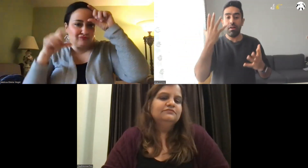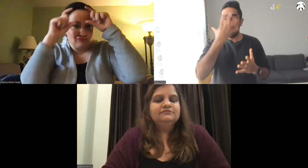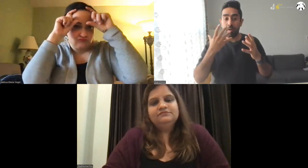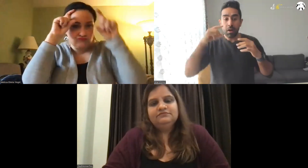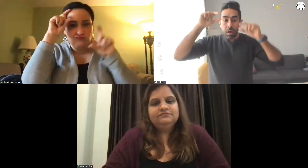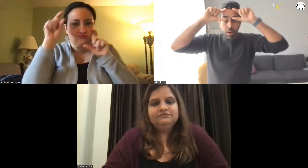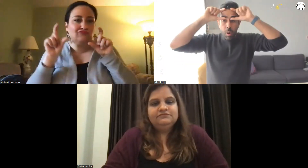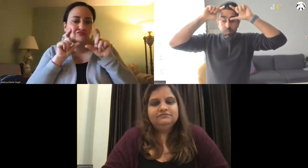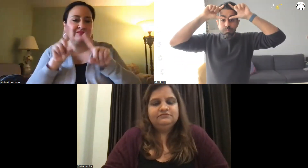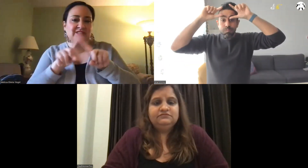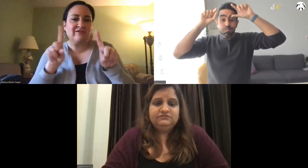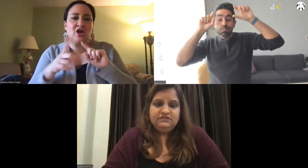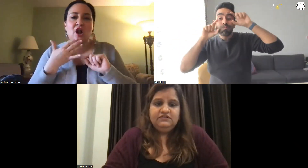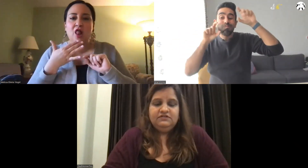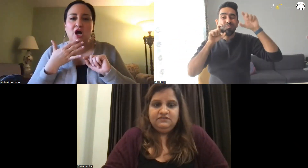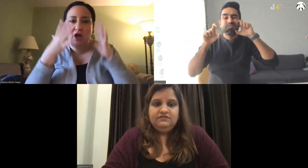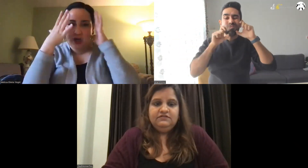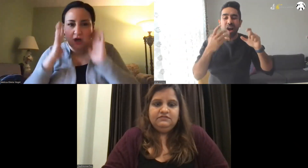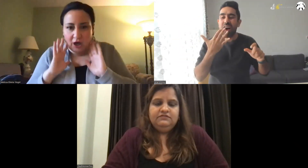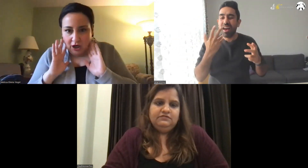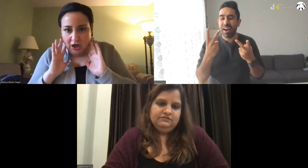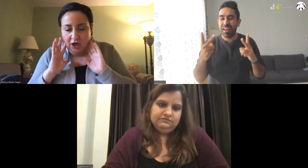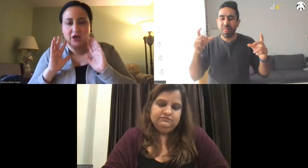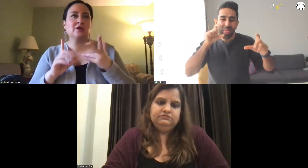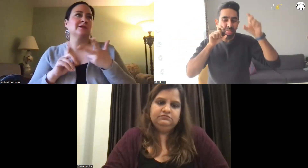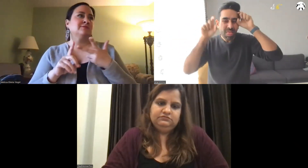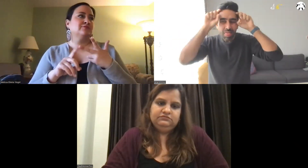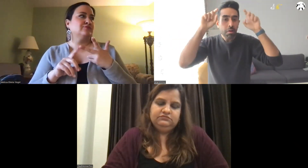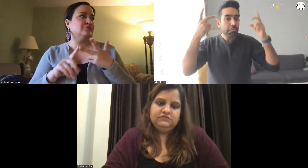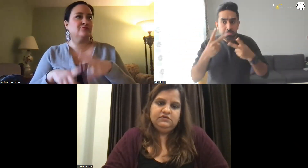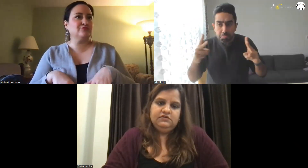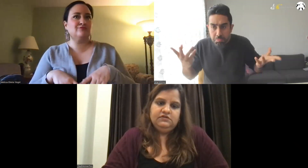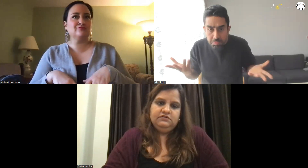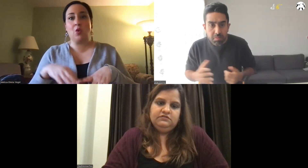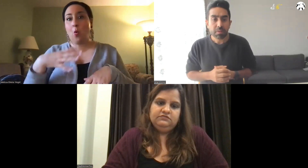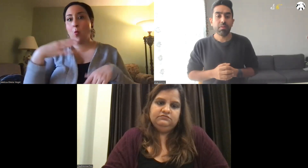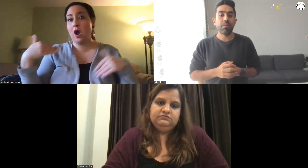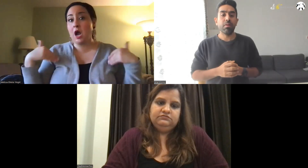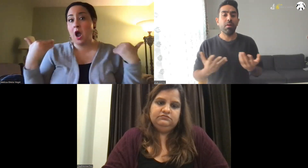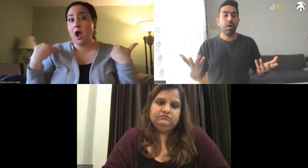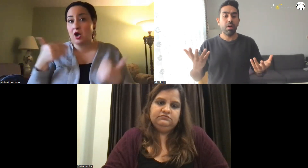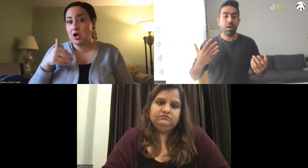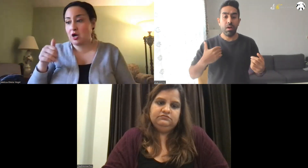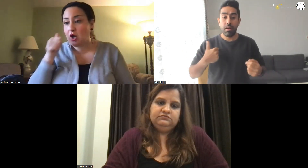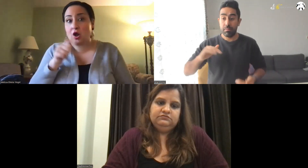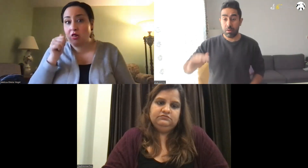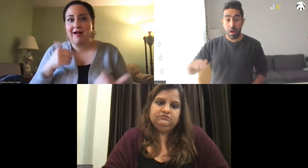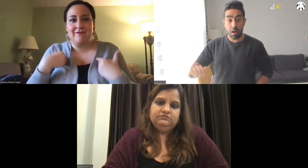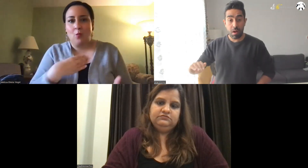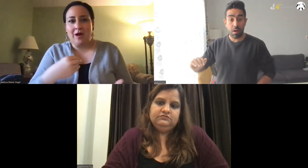irrespective of how, you look. If you have, different kind of colors or patches on your skin,